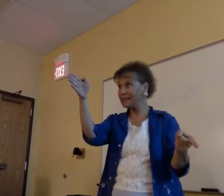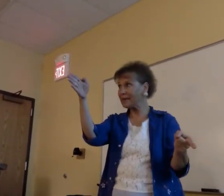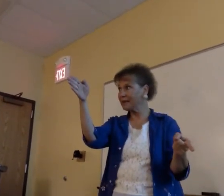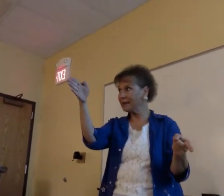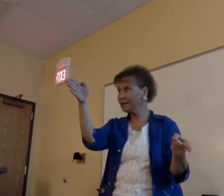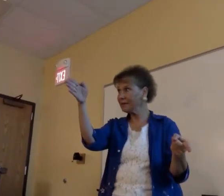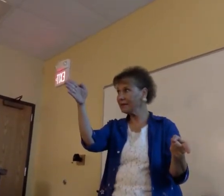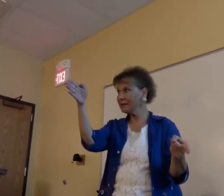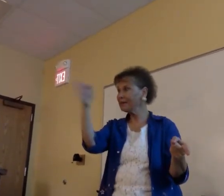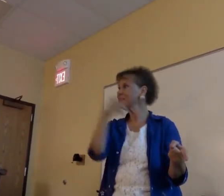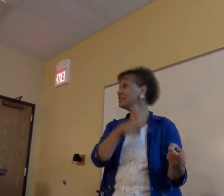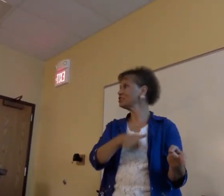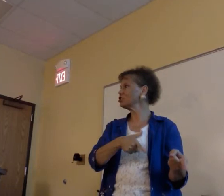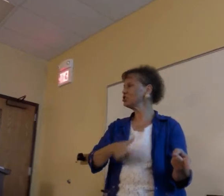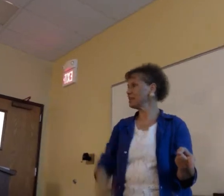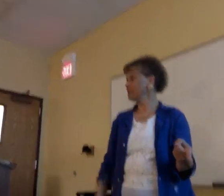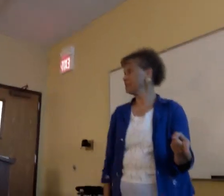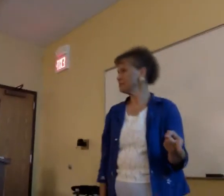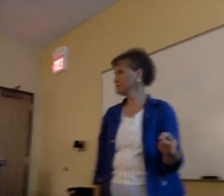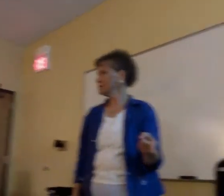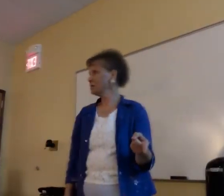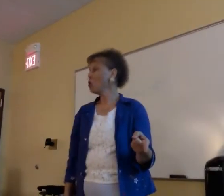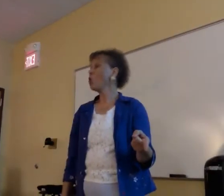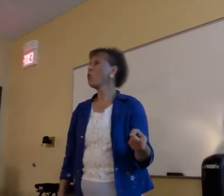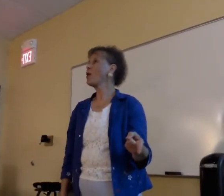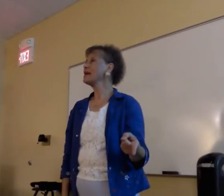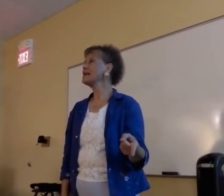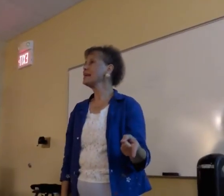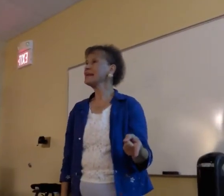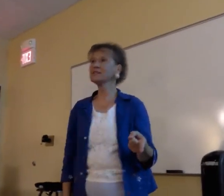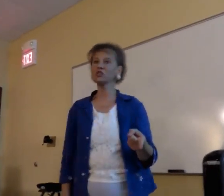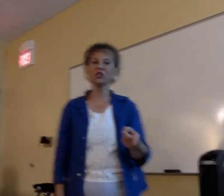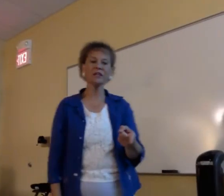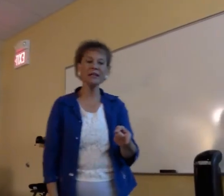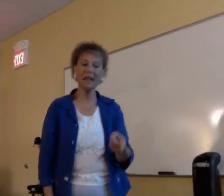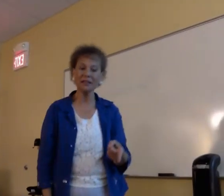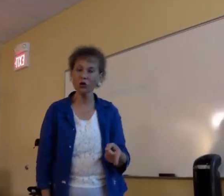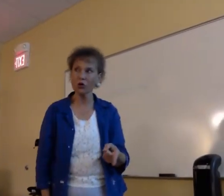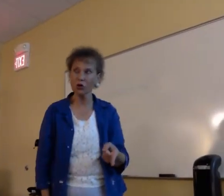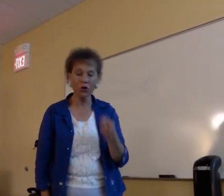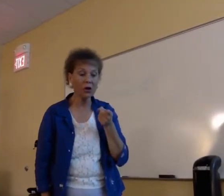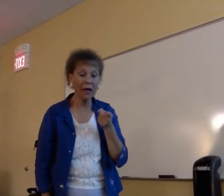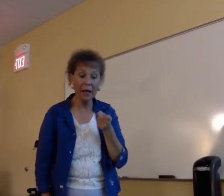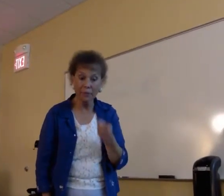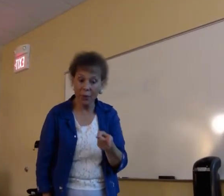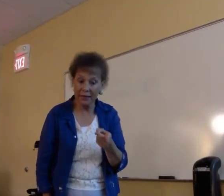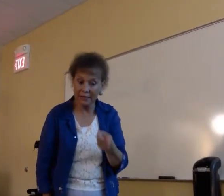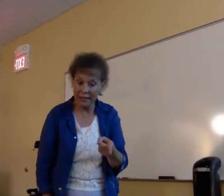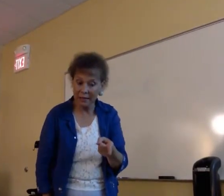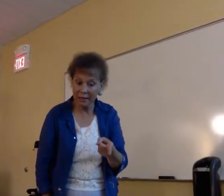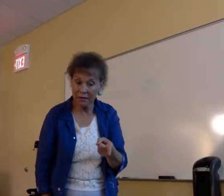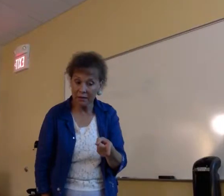pointing, then it's she. When he is looking at the girl and pointing, It'd be her.